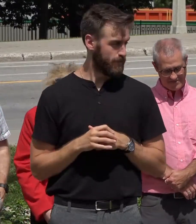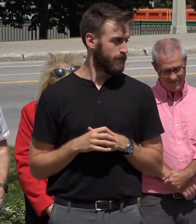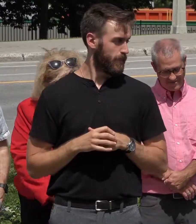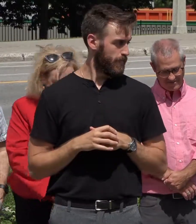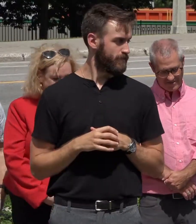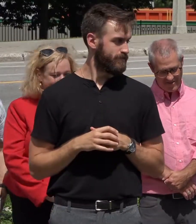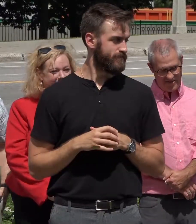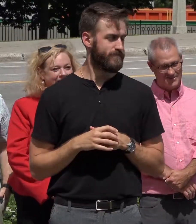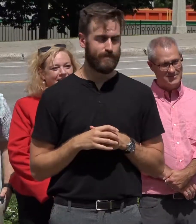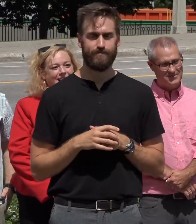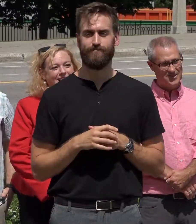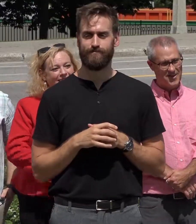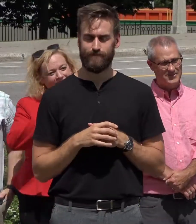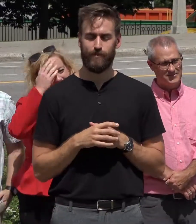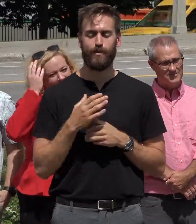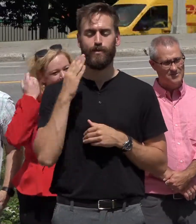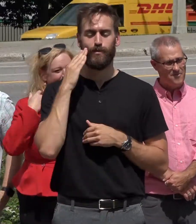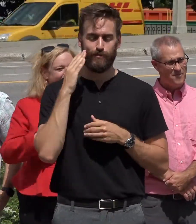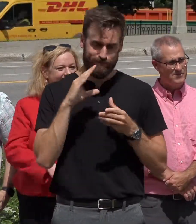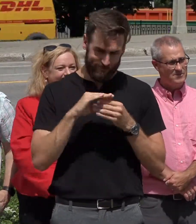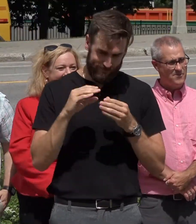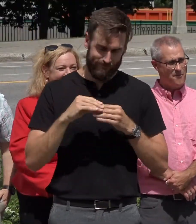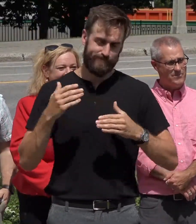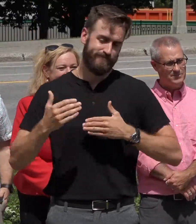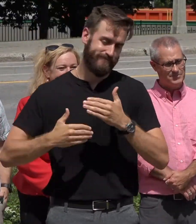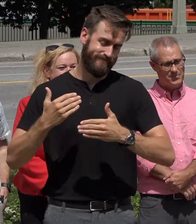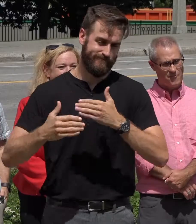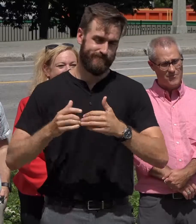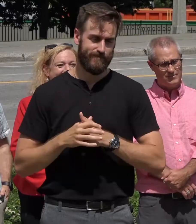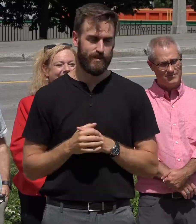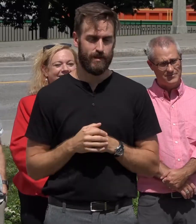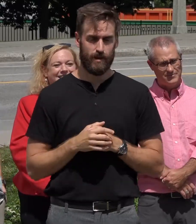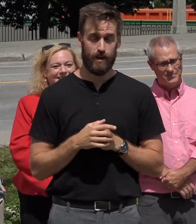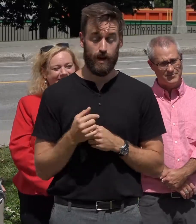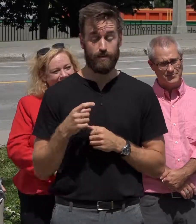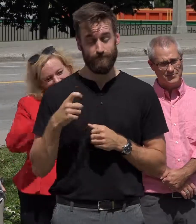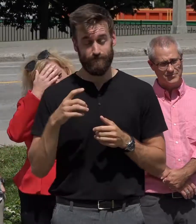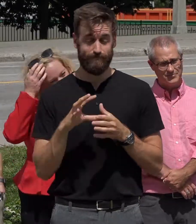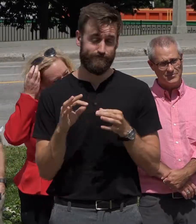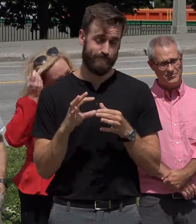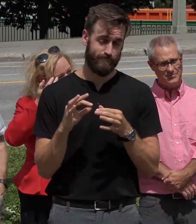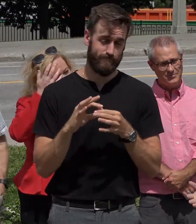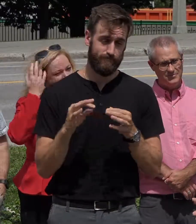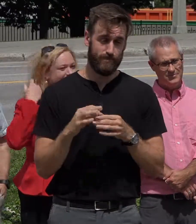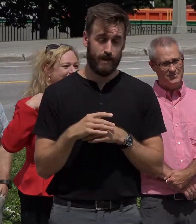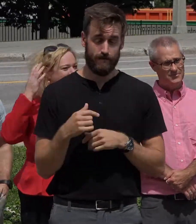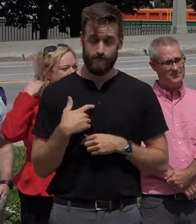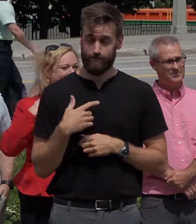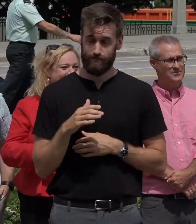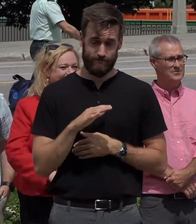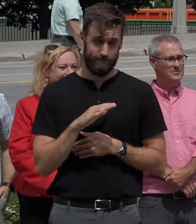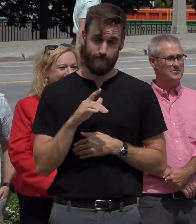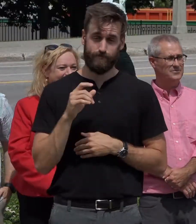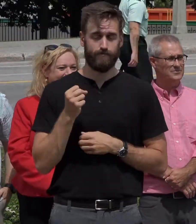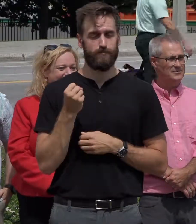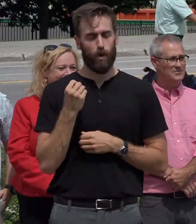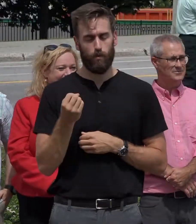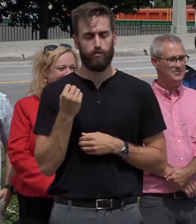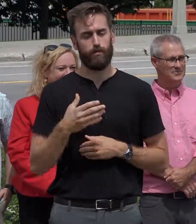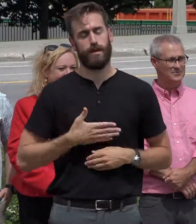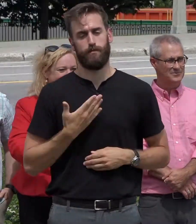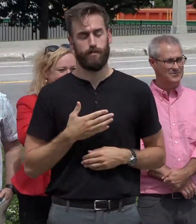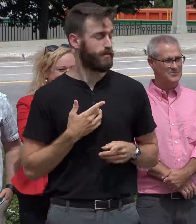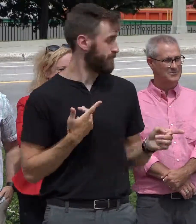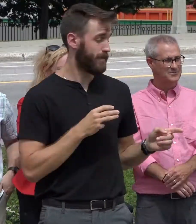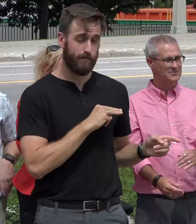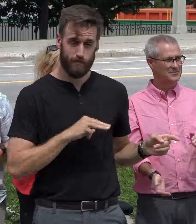Anyway, we all know the story from there, and I've got to say that I've never been happier for our